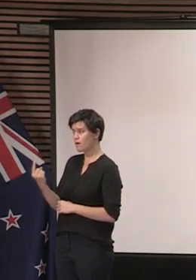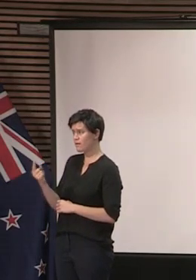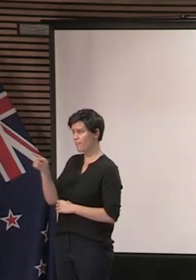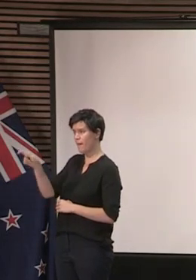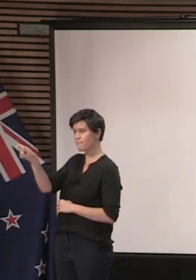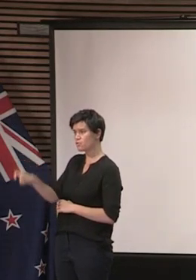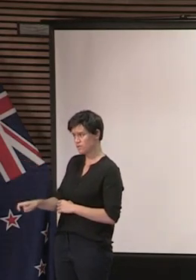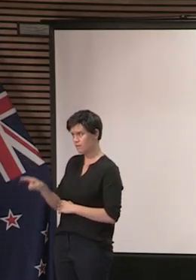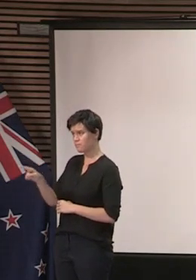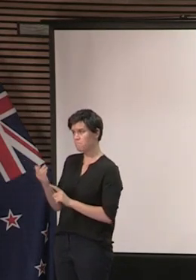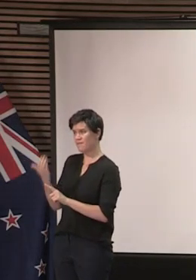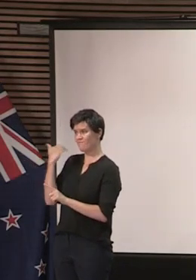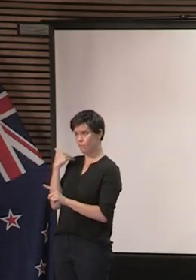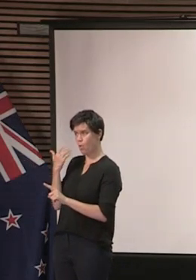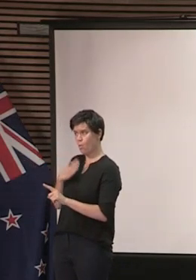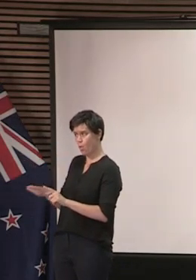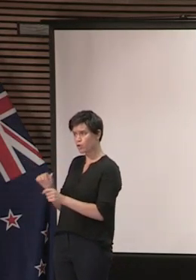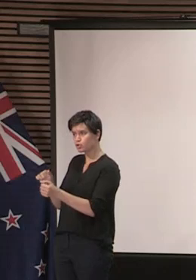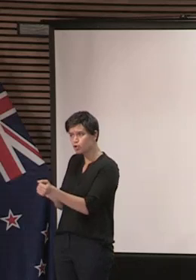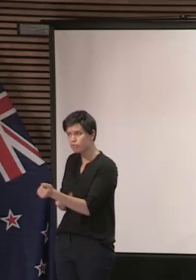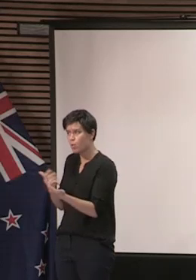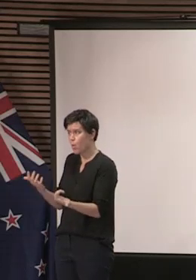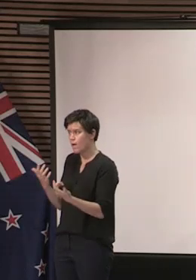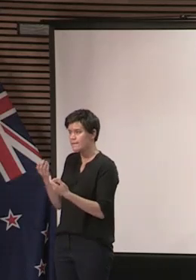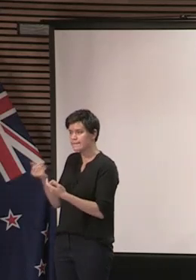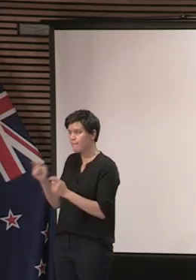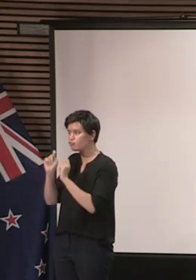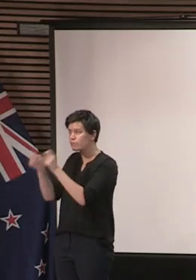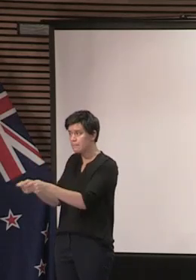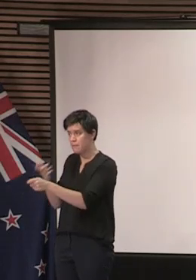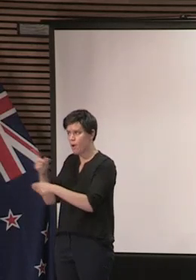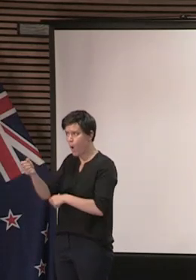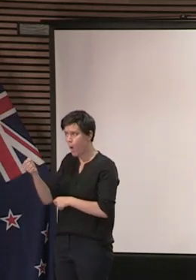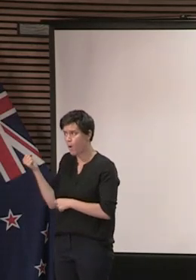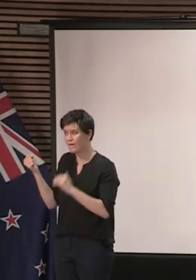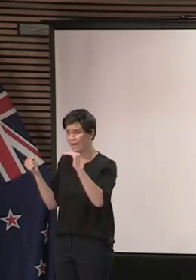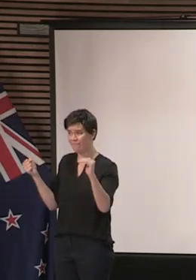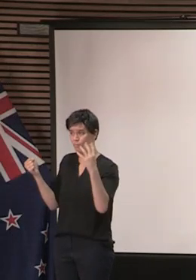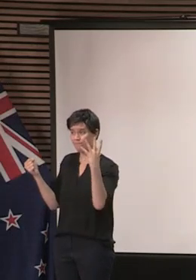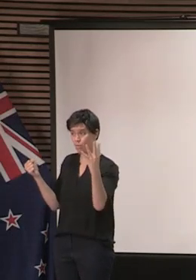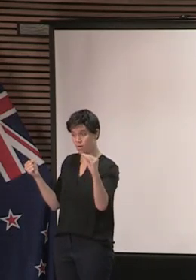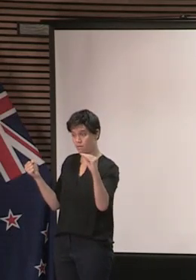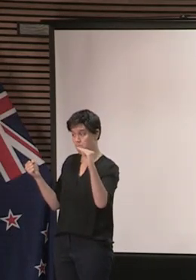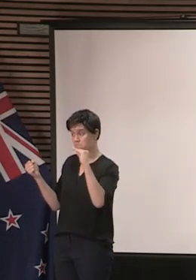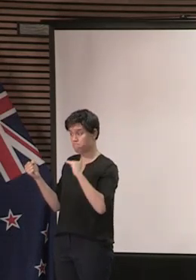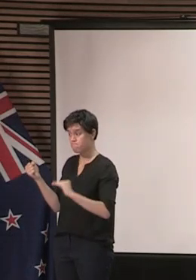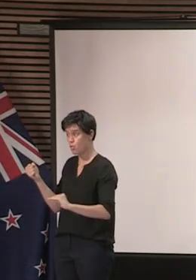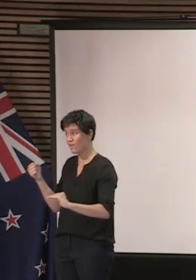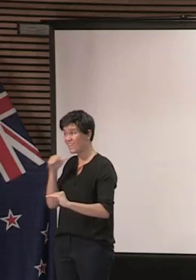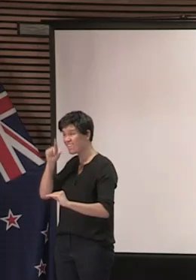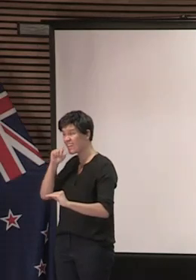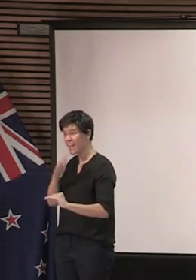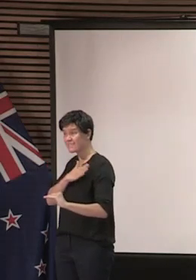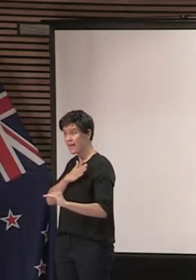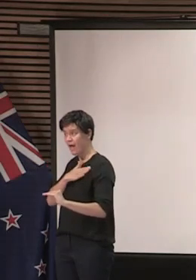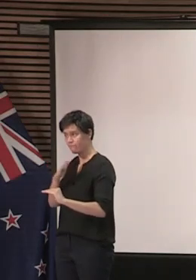been deferred for a few weeks. So the key thing here is the principles are we're doing as much as possible while